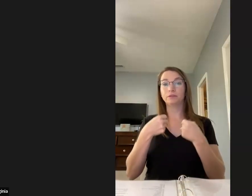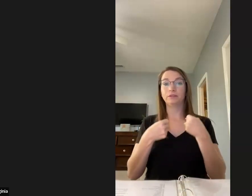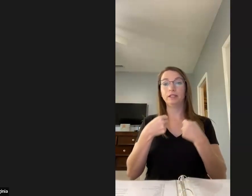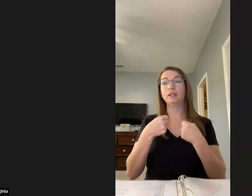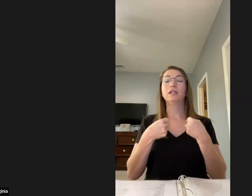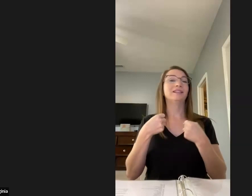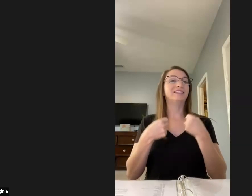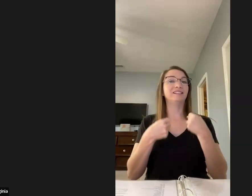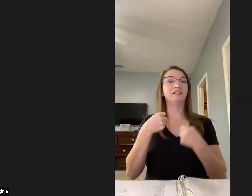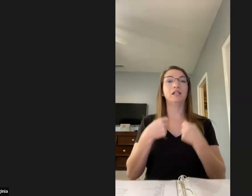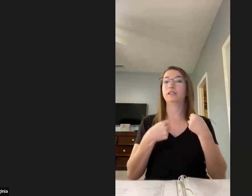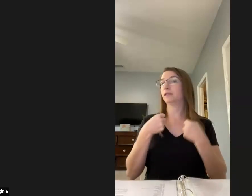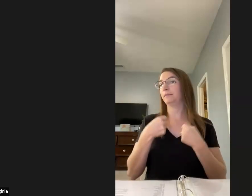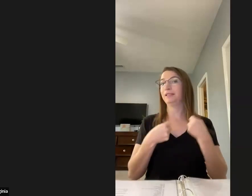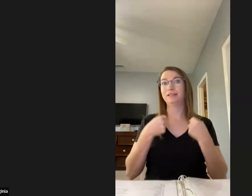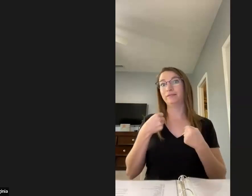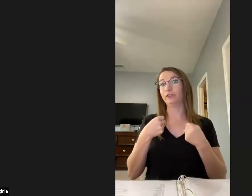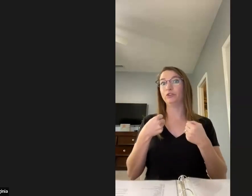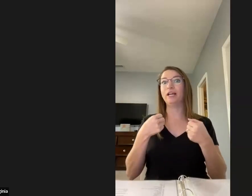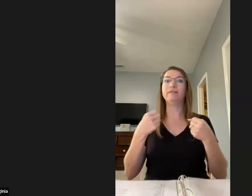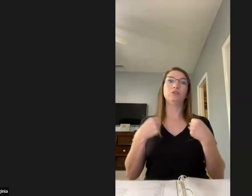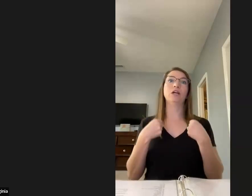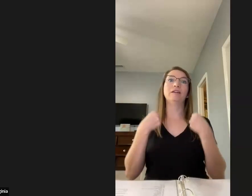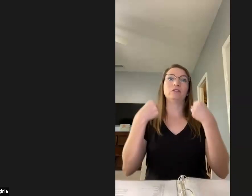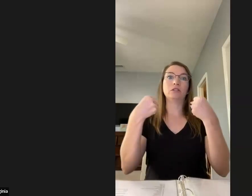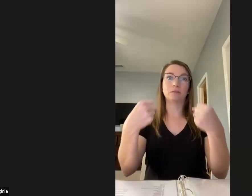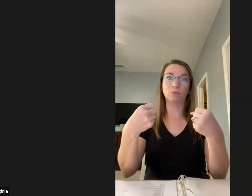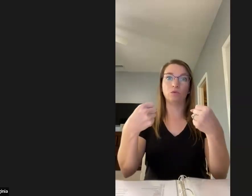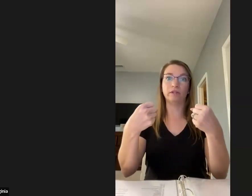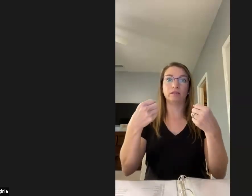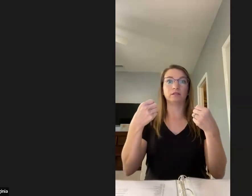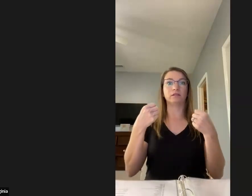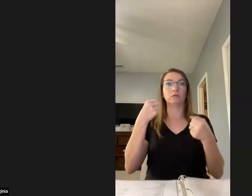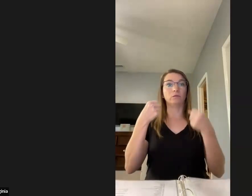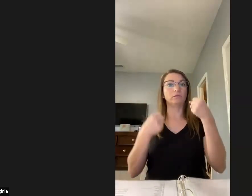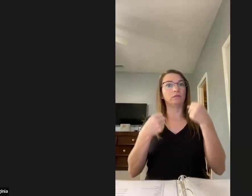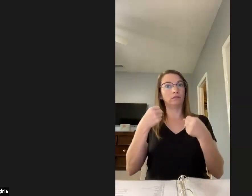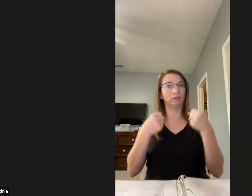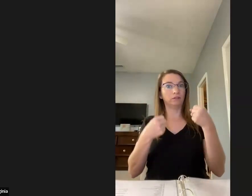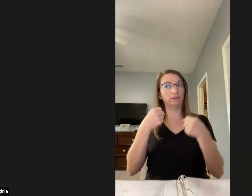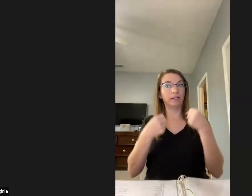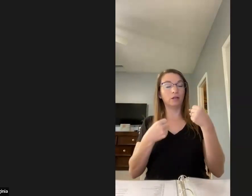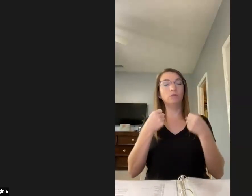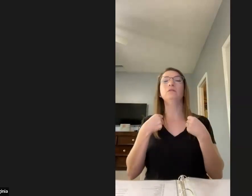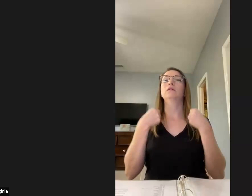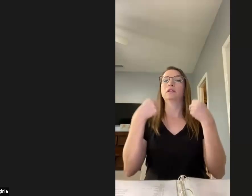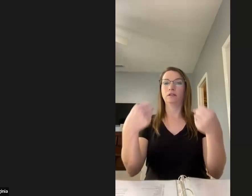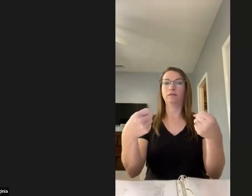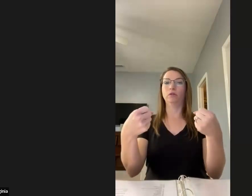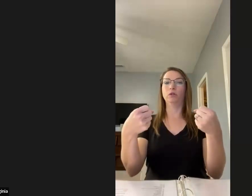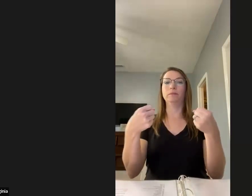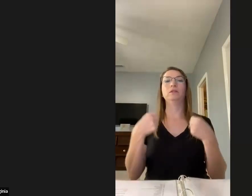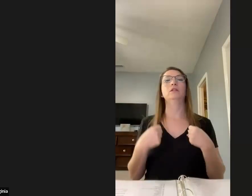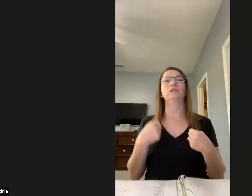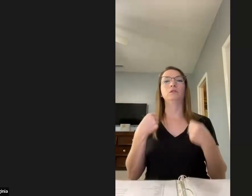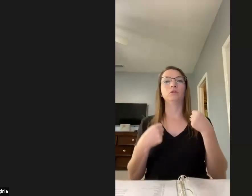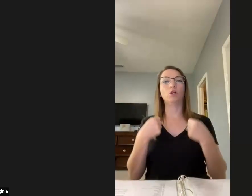Okay. This is not going to be the sign for drive. Drive is going to move it. So there's the noun, the verb. So